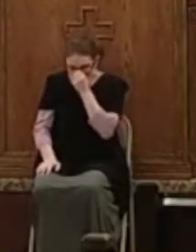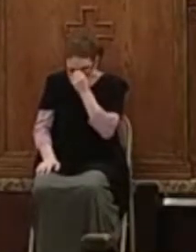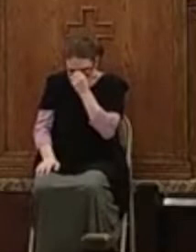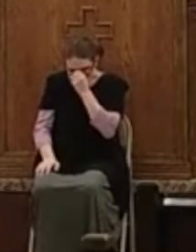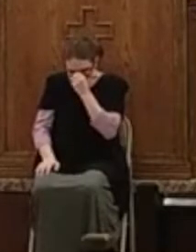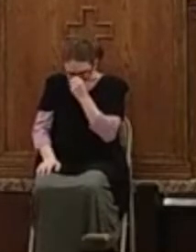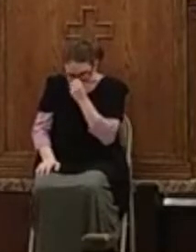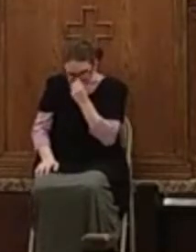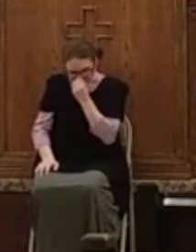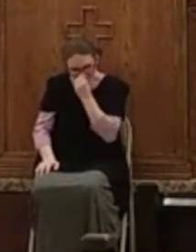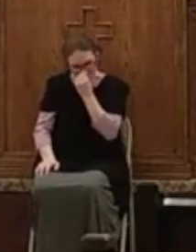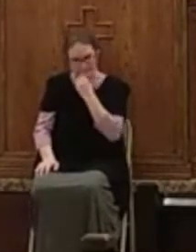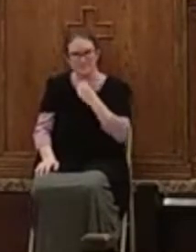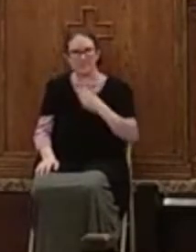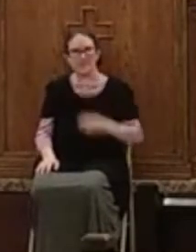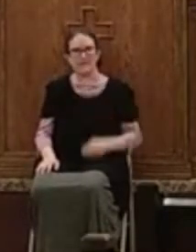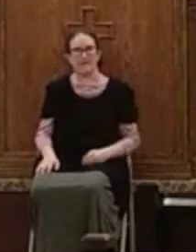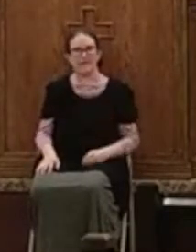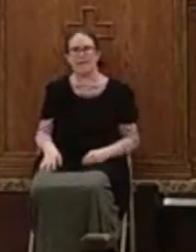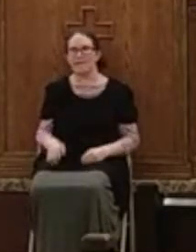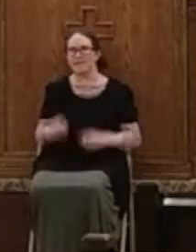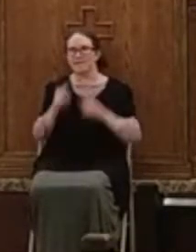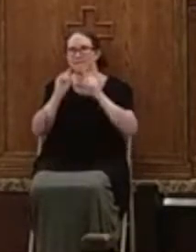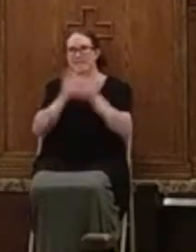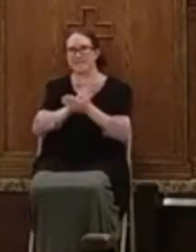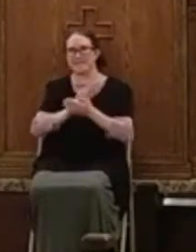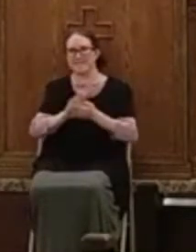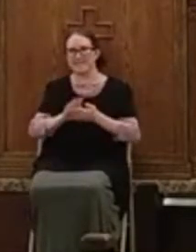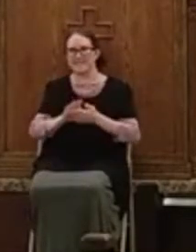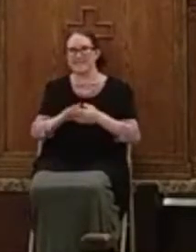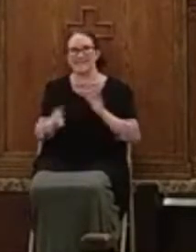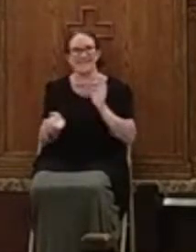She ain't here tonight, so I can speak my piece, baby.